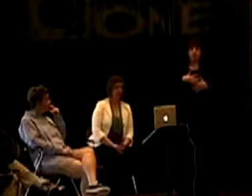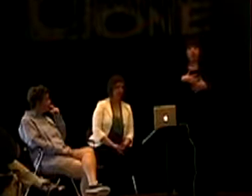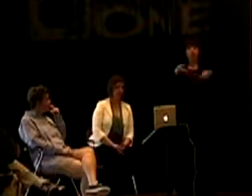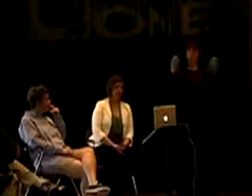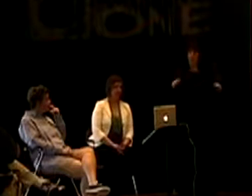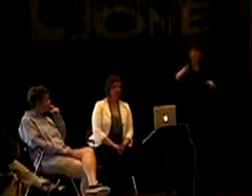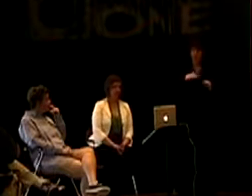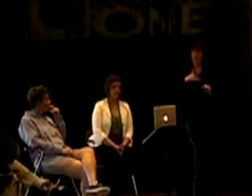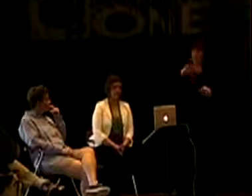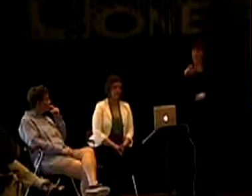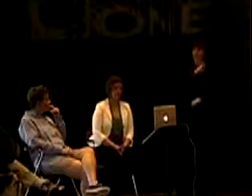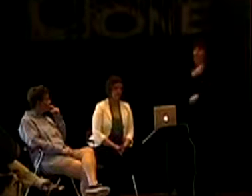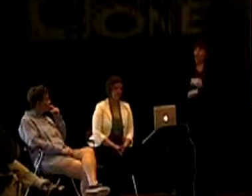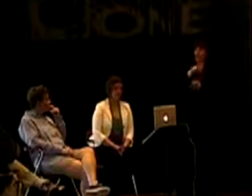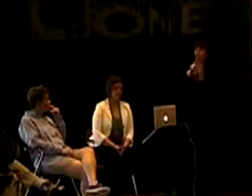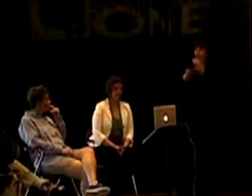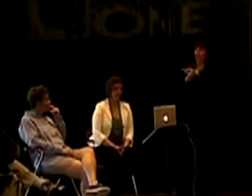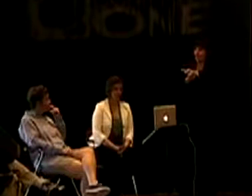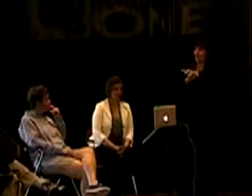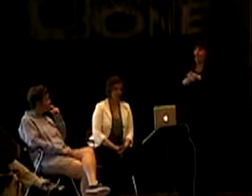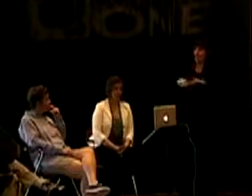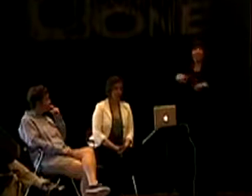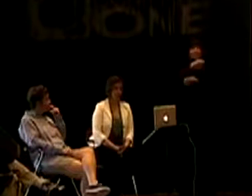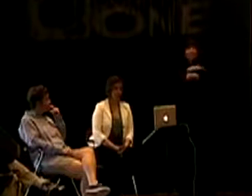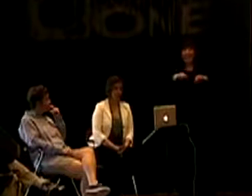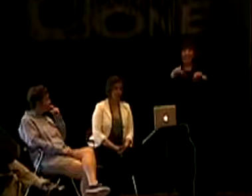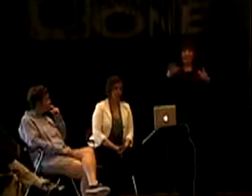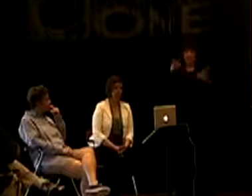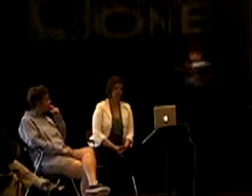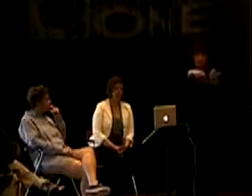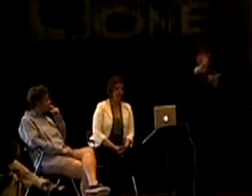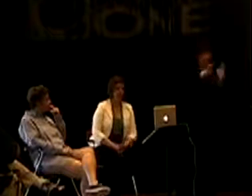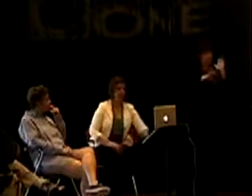mix of the characters on stage is just it's just a really special thing for me. Bonnie.